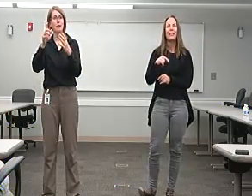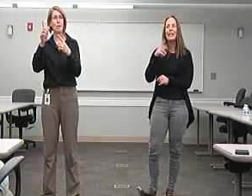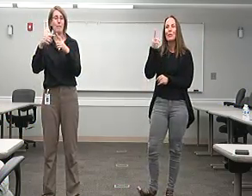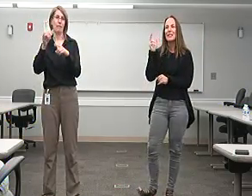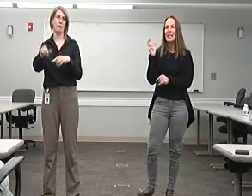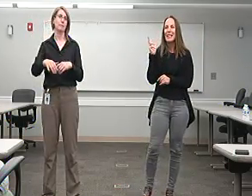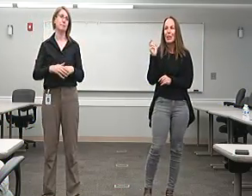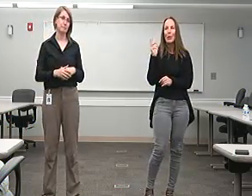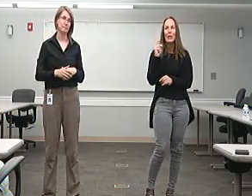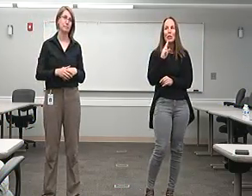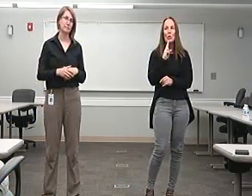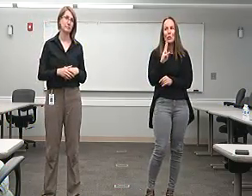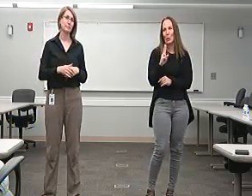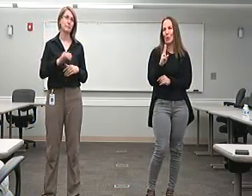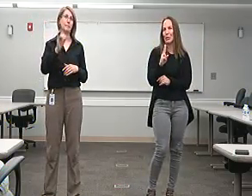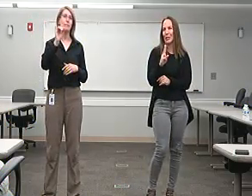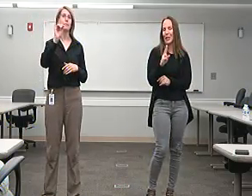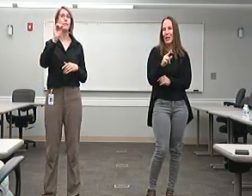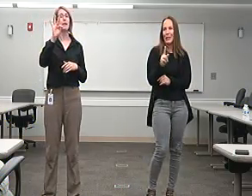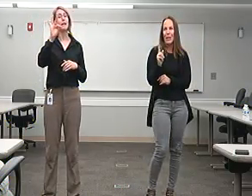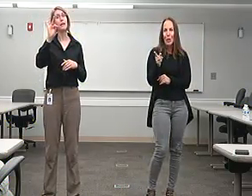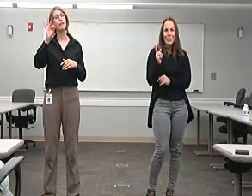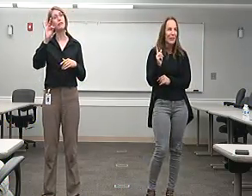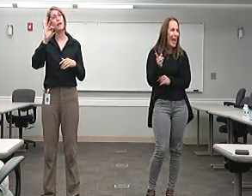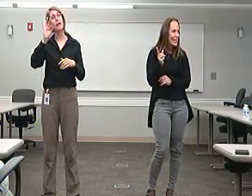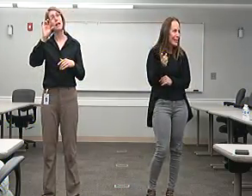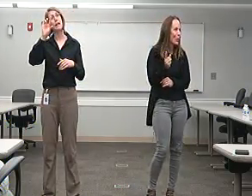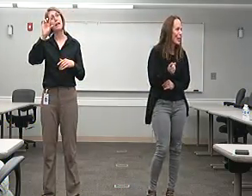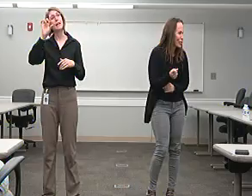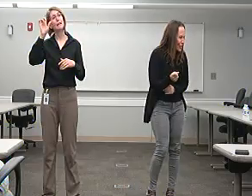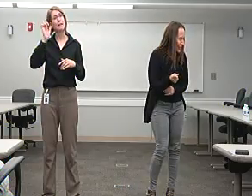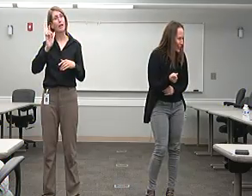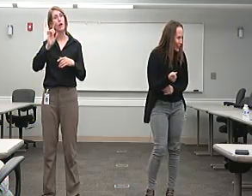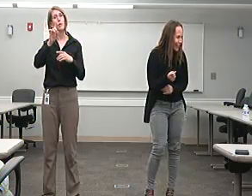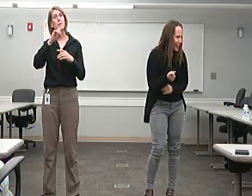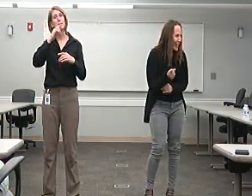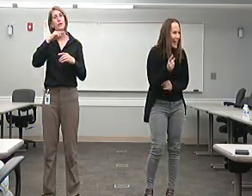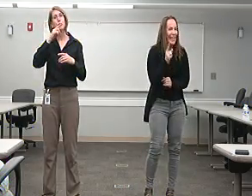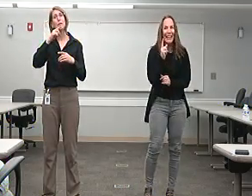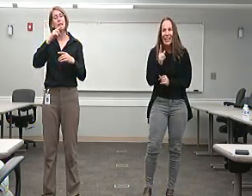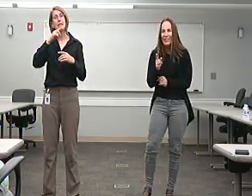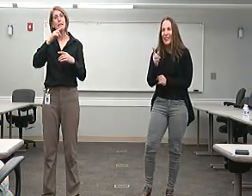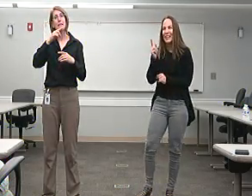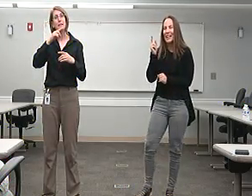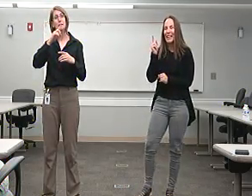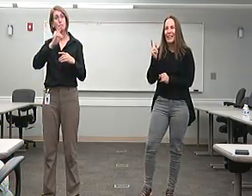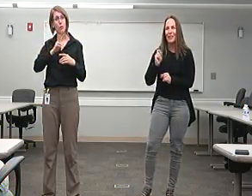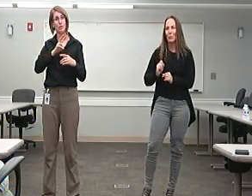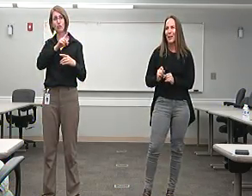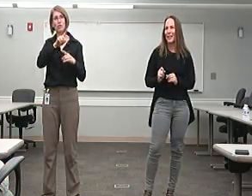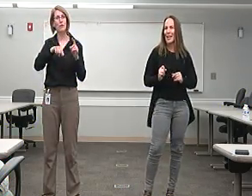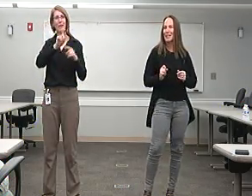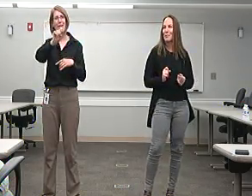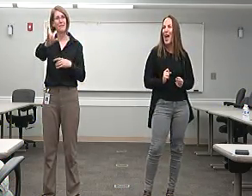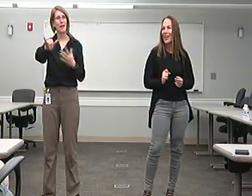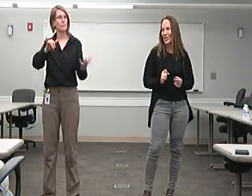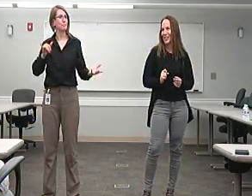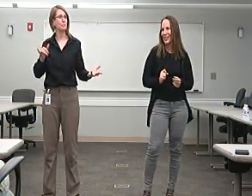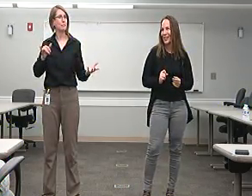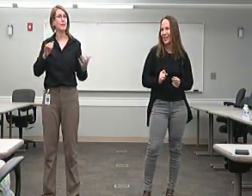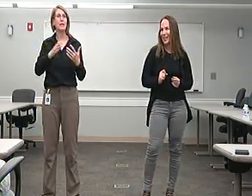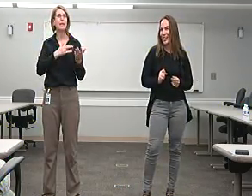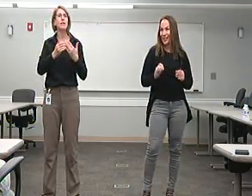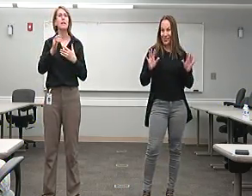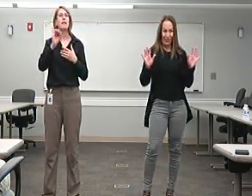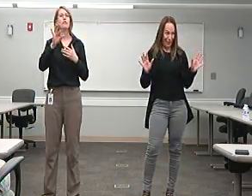hearing 2-year-old, they couldn't have asked the question, even if they recognized the pattern.